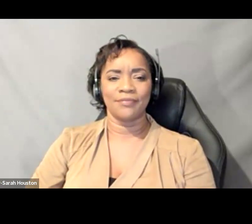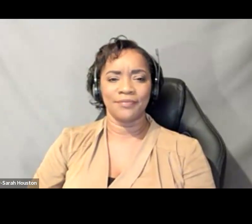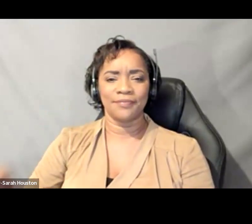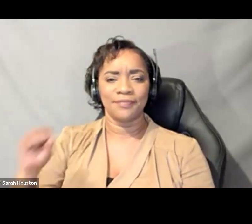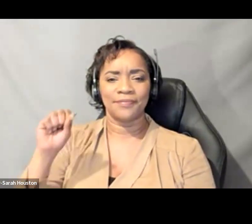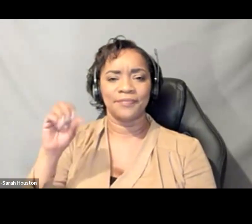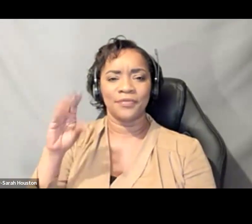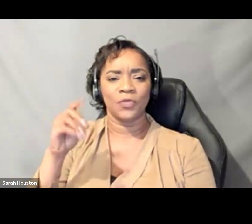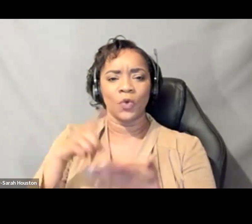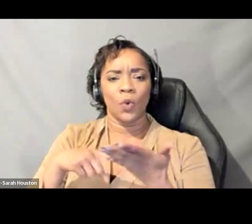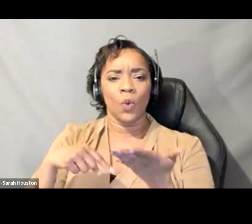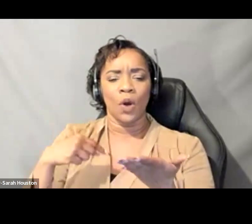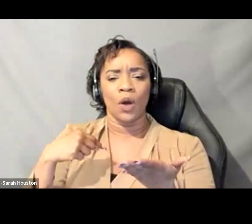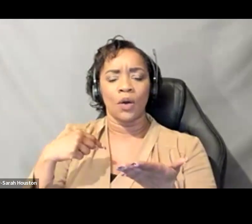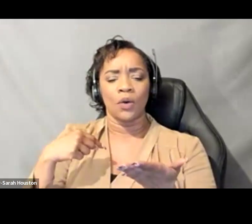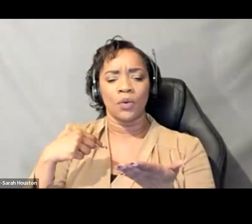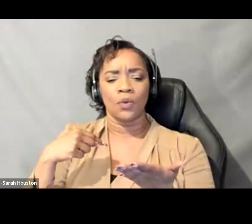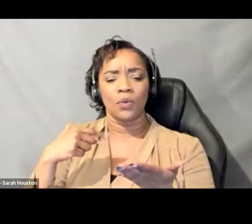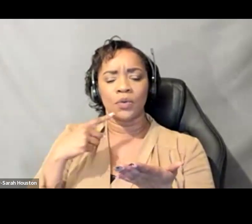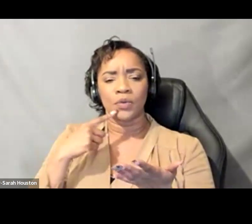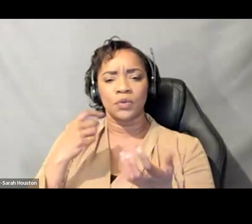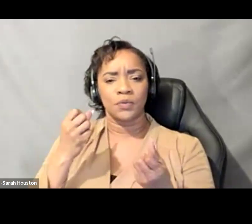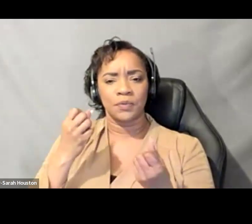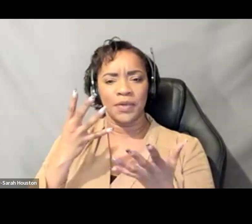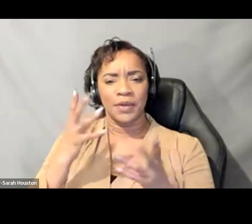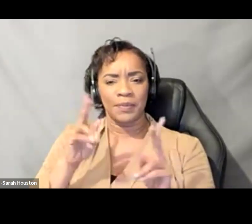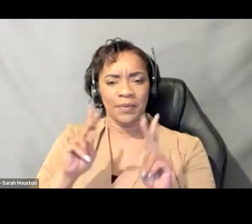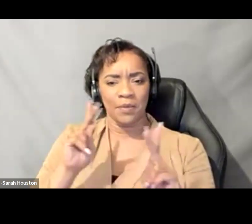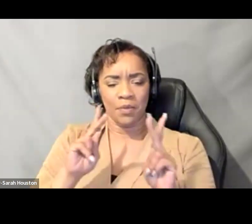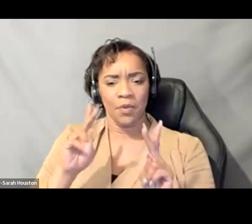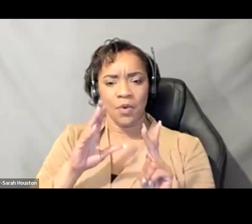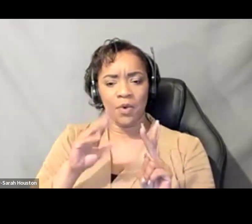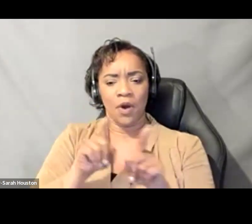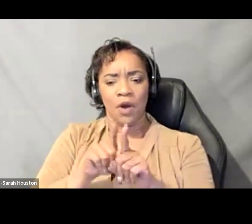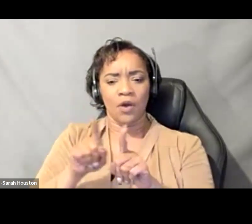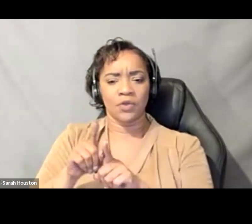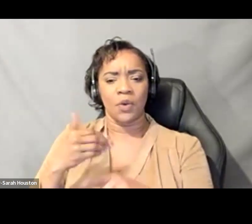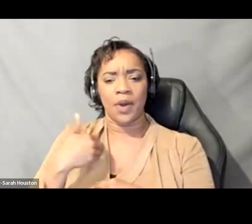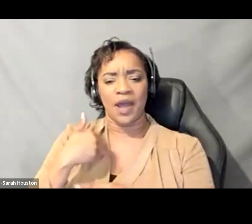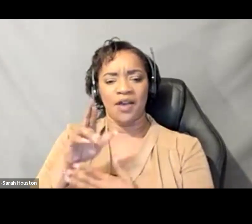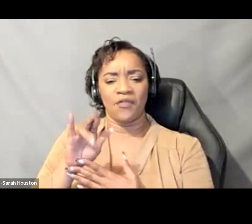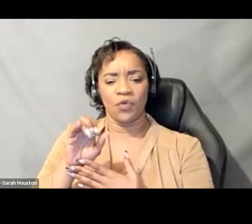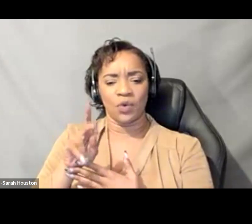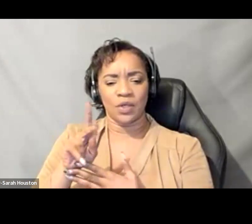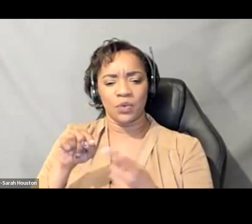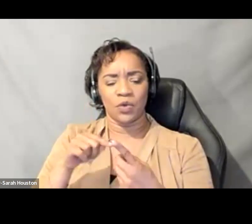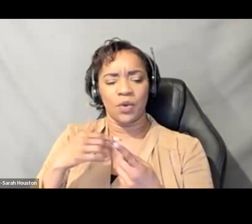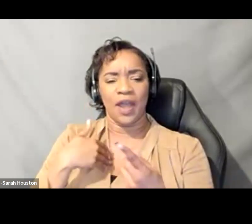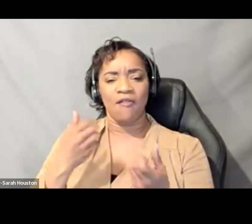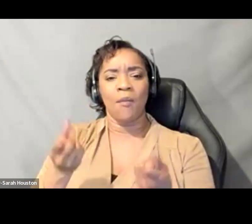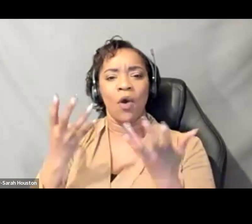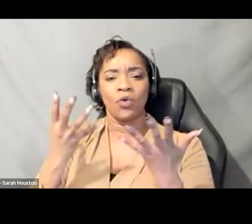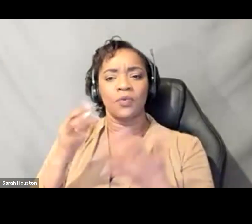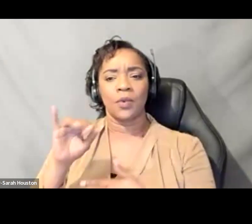So, what are we going to do? Many people, especially there's also a risk when you get in multiple infections.